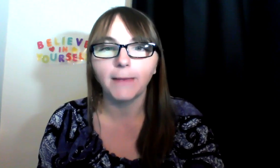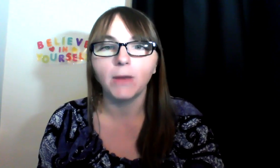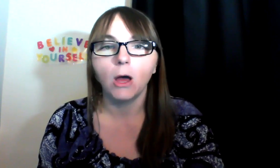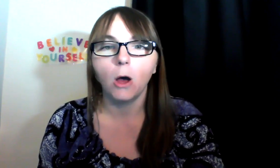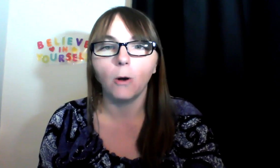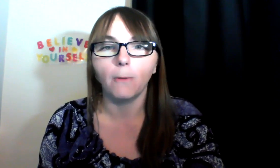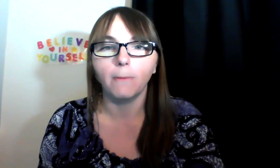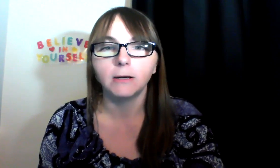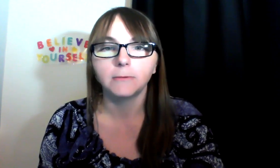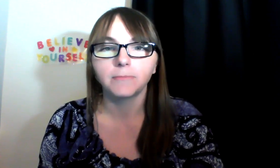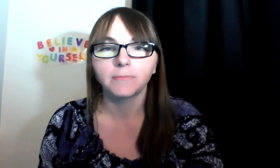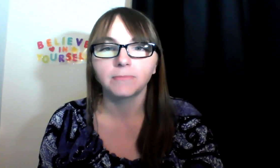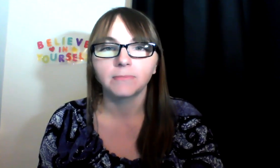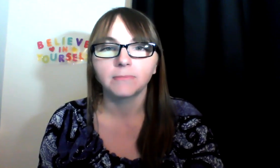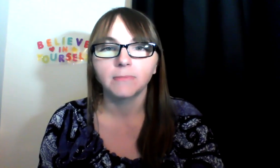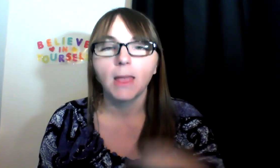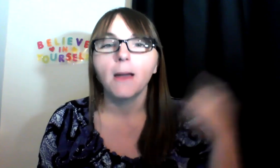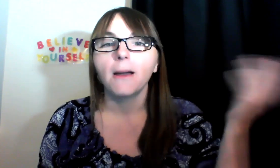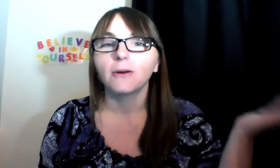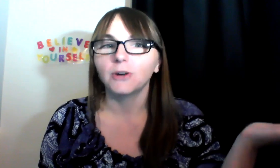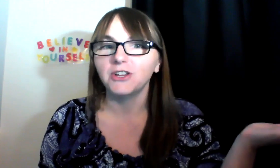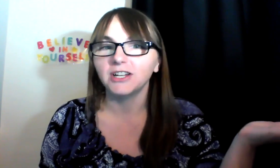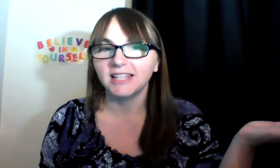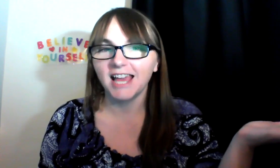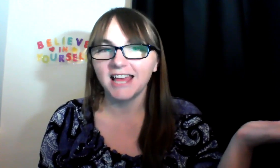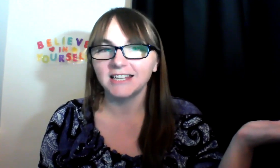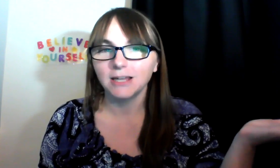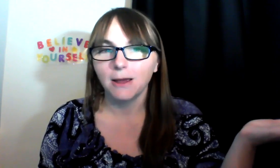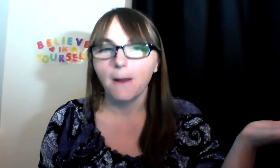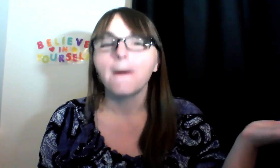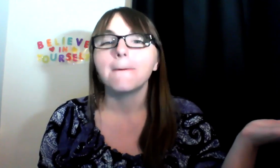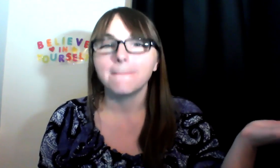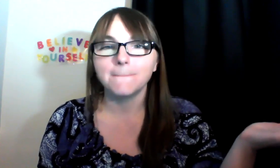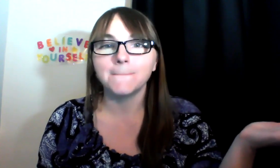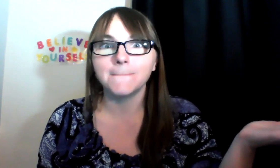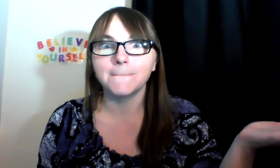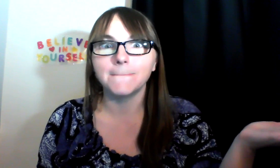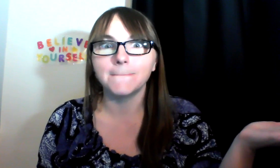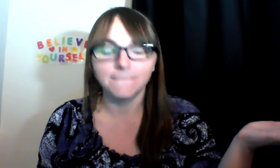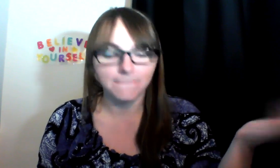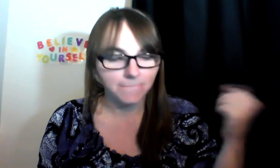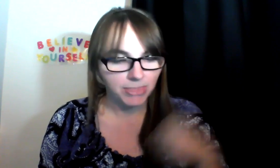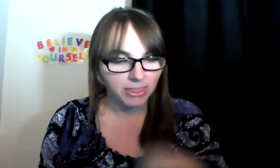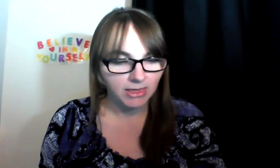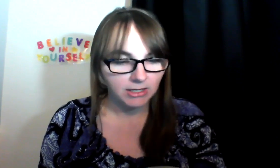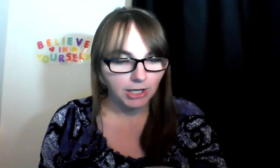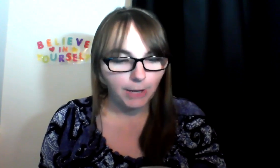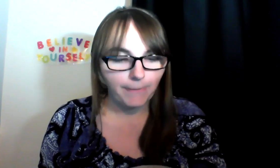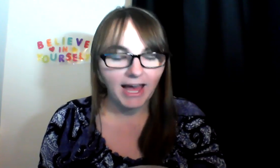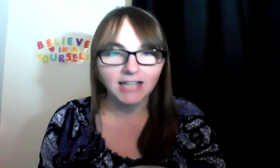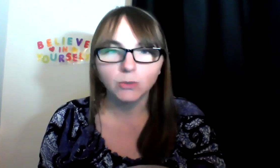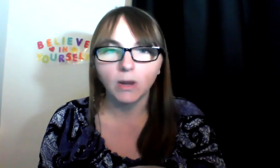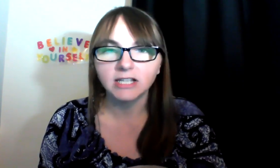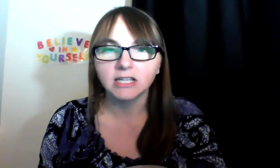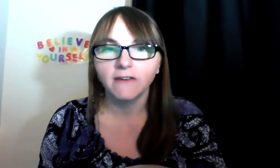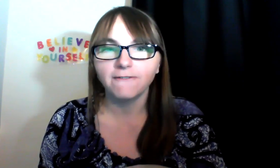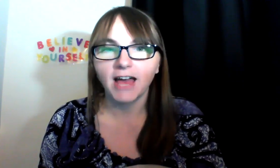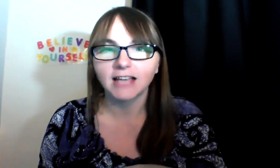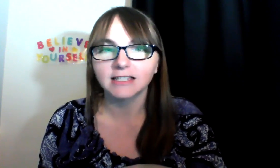home. What do you hear at the end? What want Pat went fast.